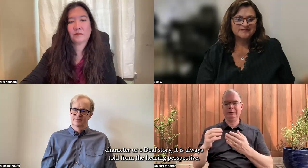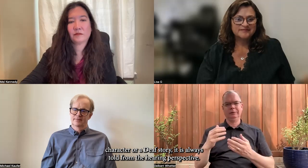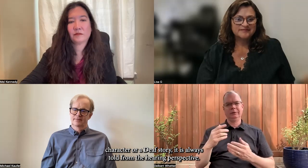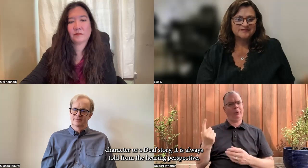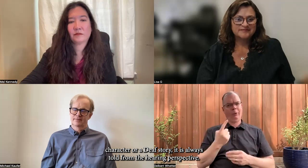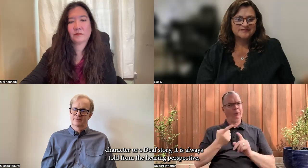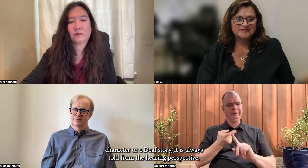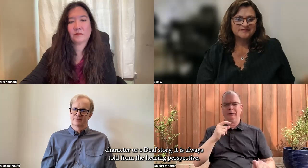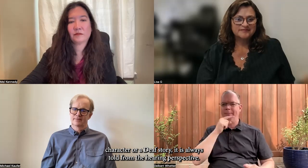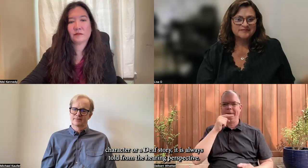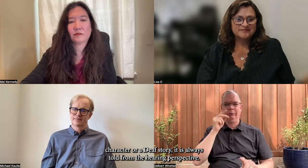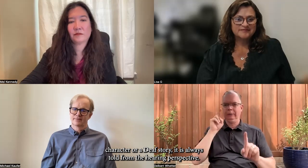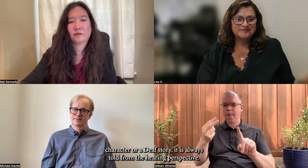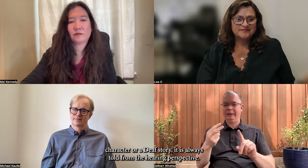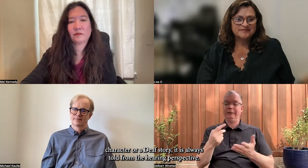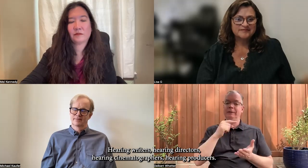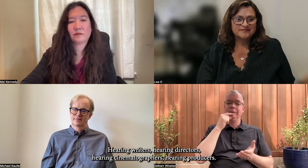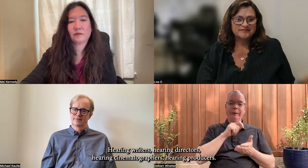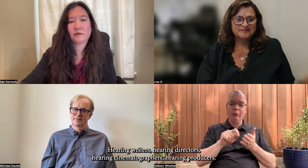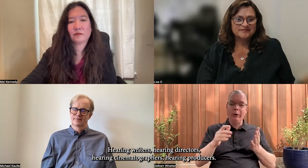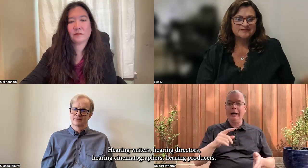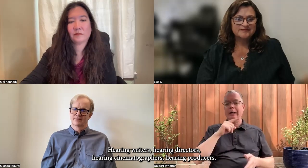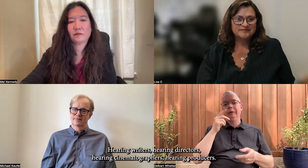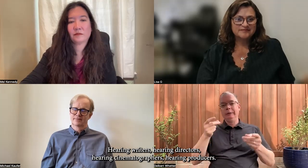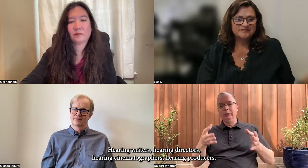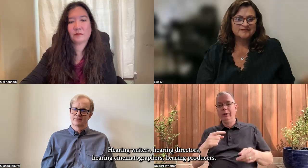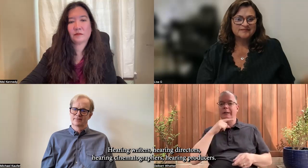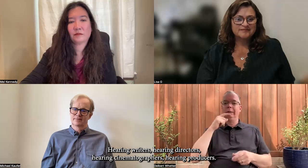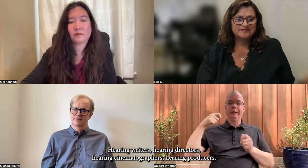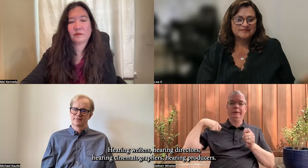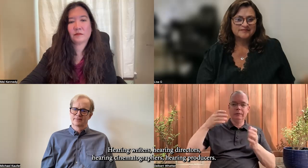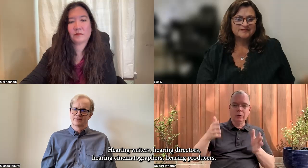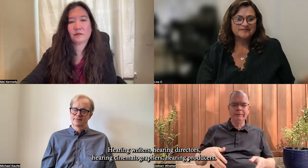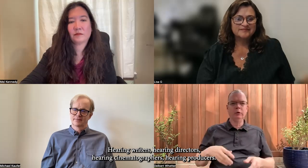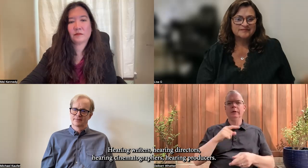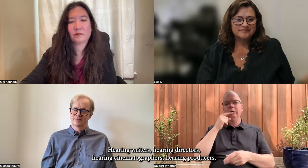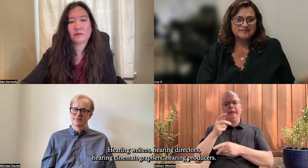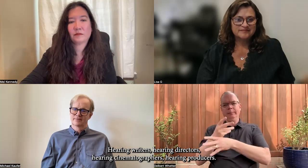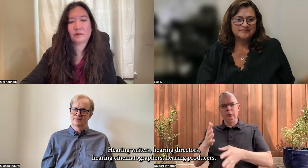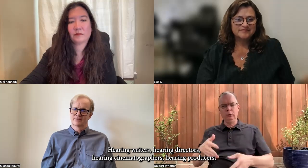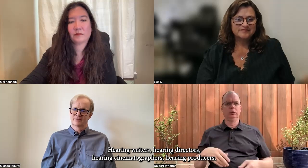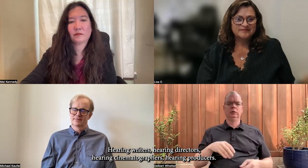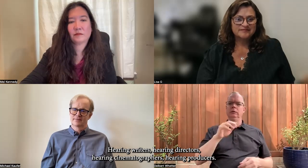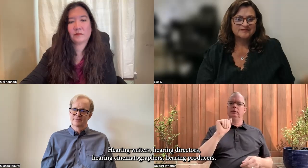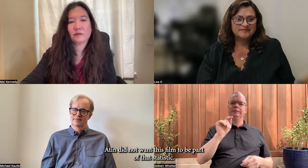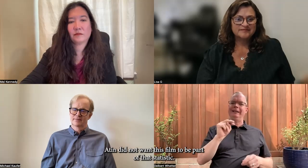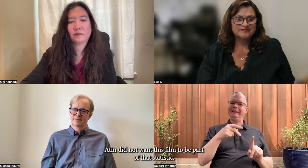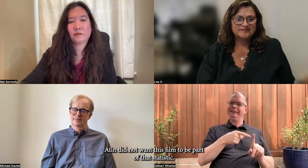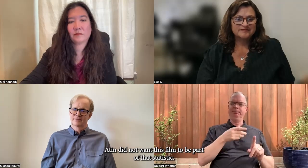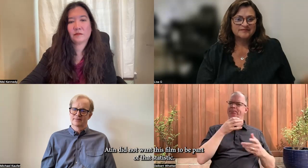always told from the hearing perspective. Hearing writers, hearing directors, hearing cinematographers, hearing producers. Atin did